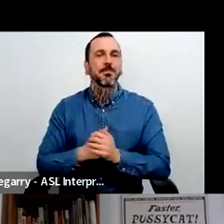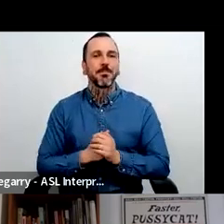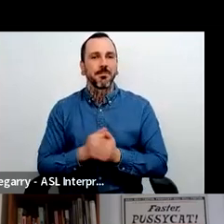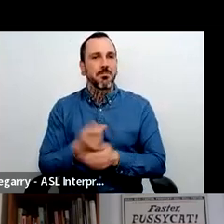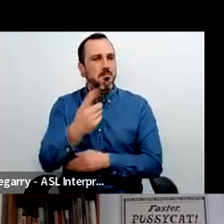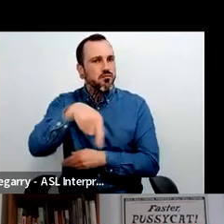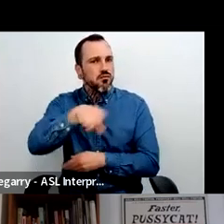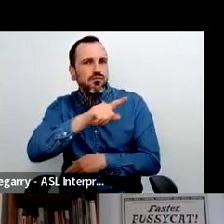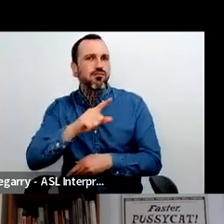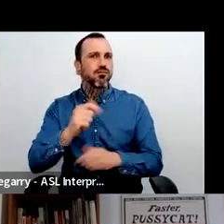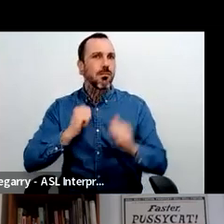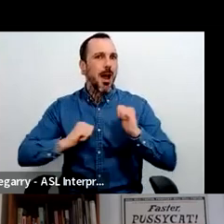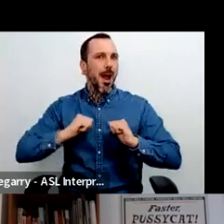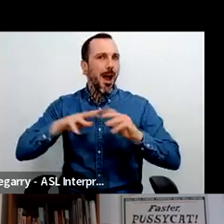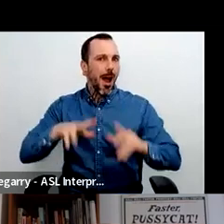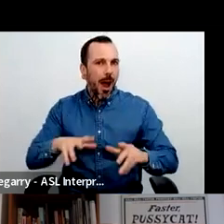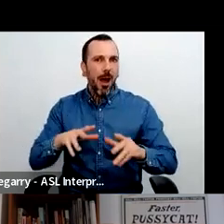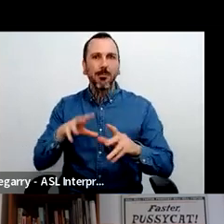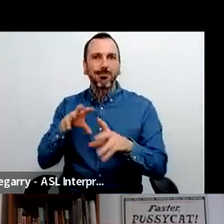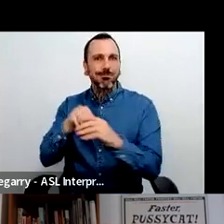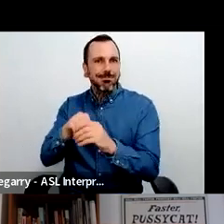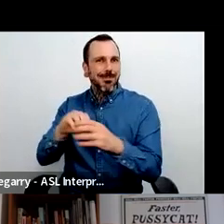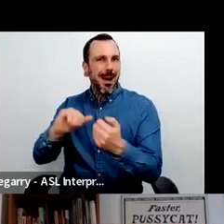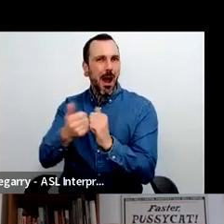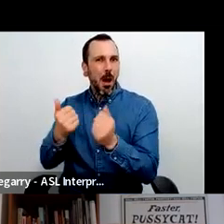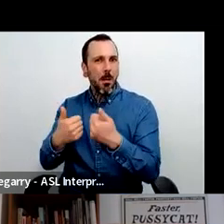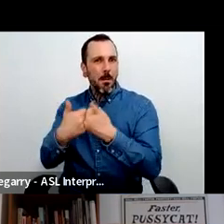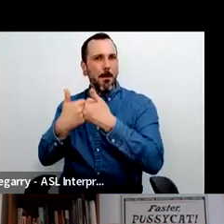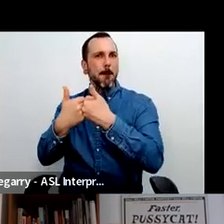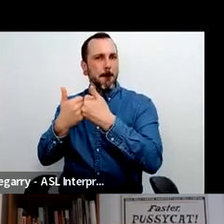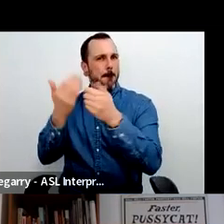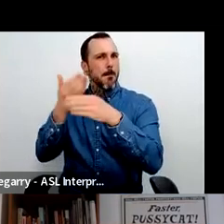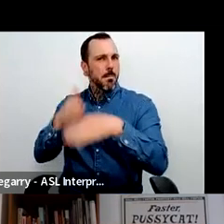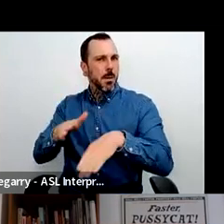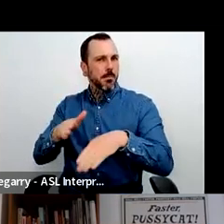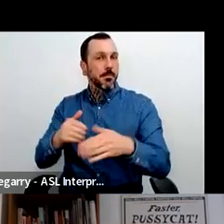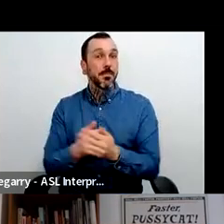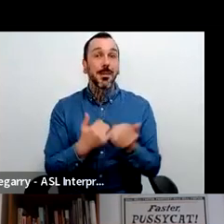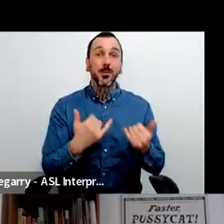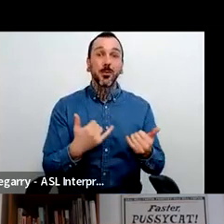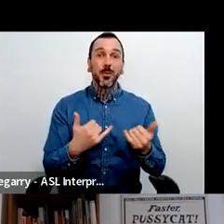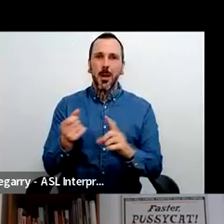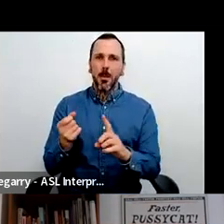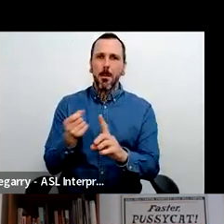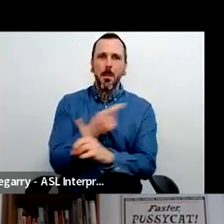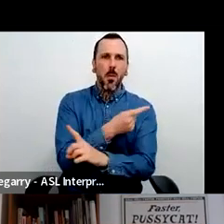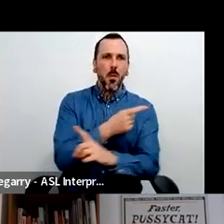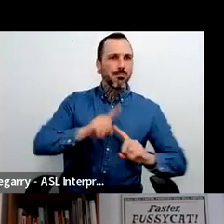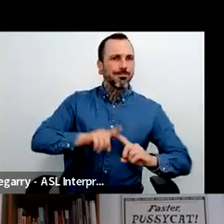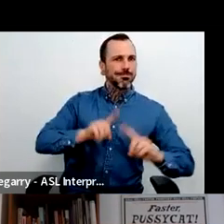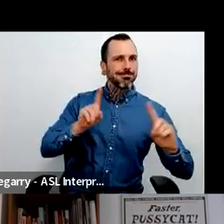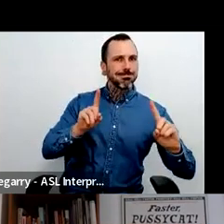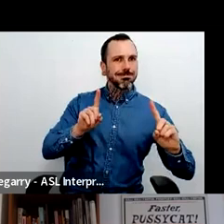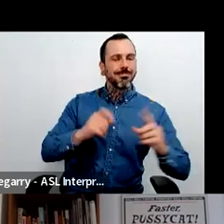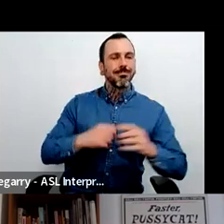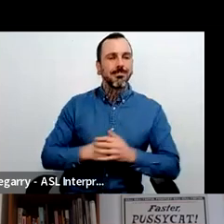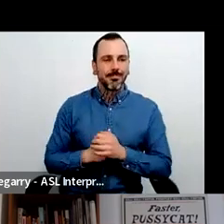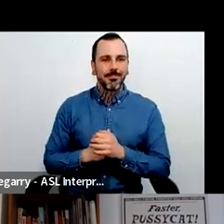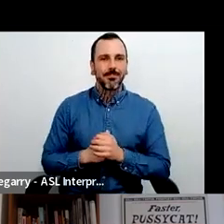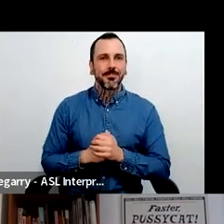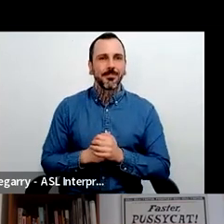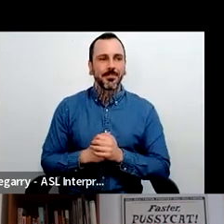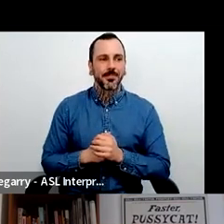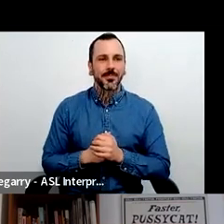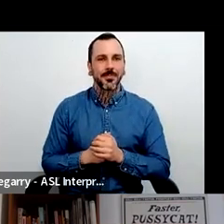arts, today's panel is a little different. Our discussion is a little different today. We are